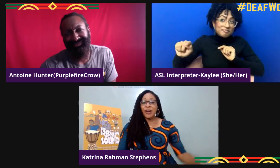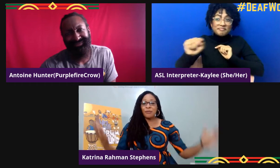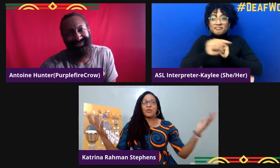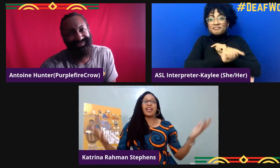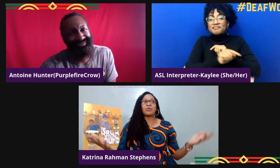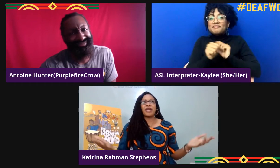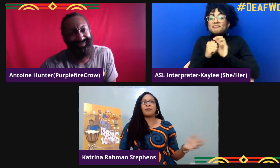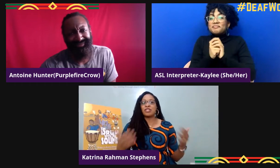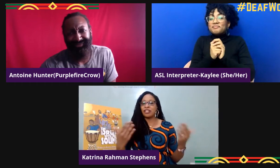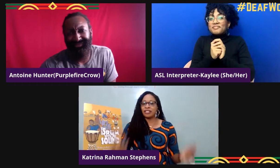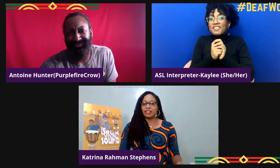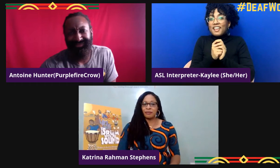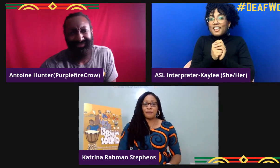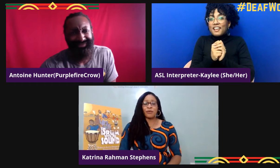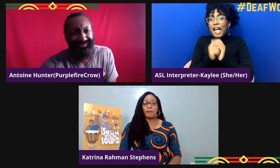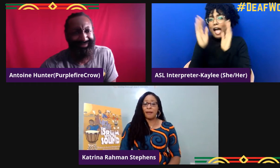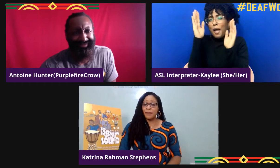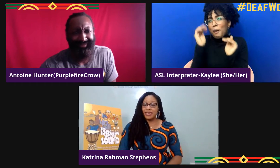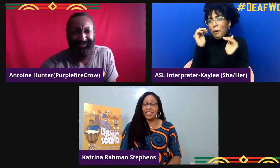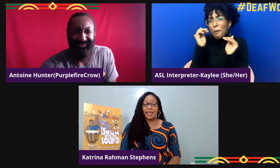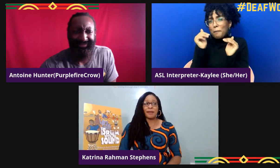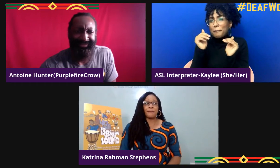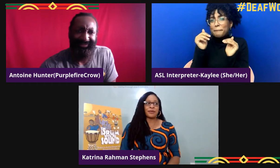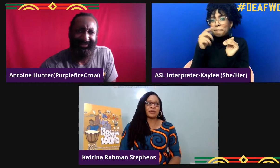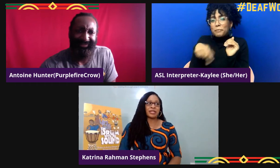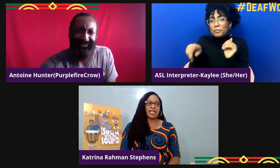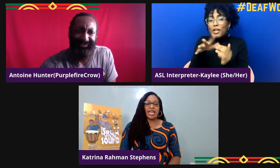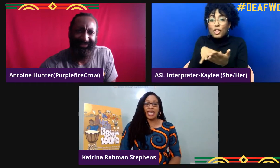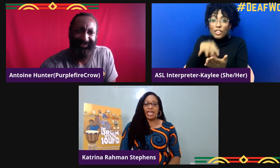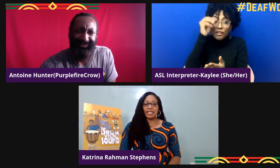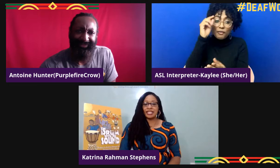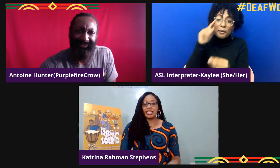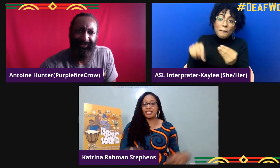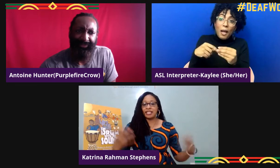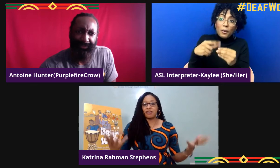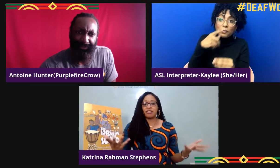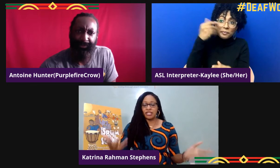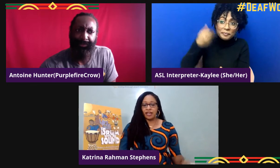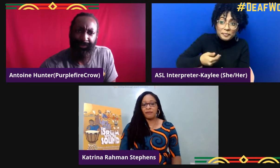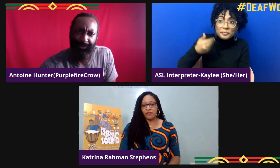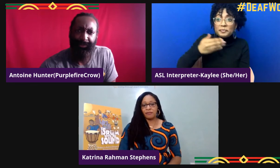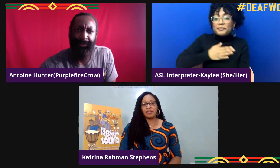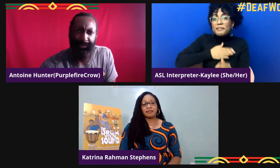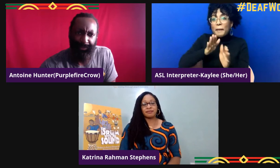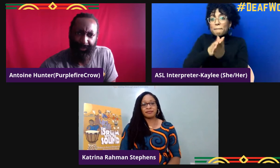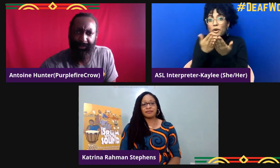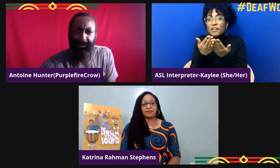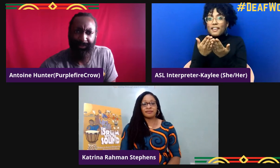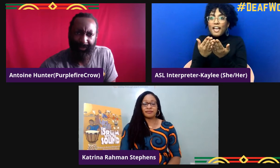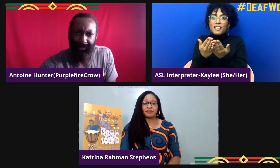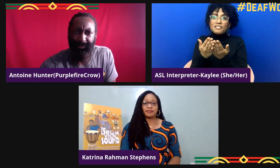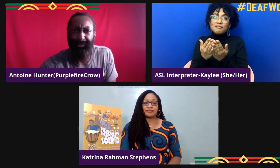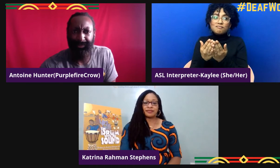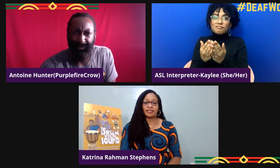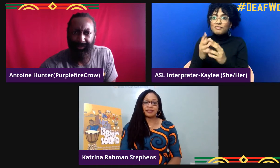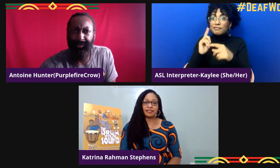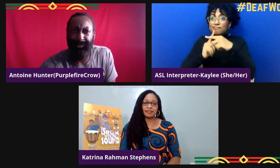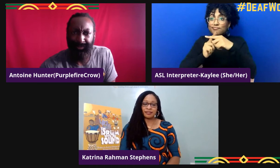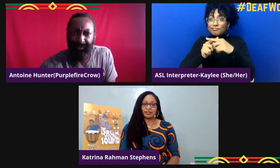And I hope you guys were able to learn a little bit more about me and my book and the things that are to come from it.